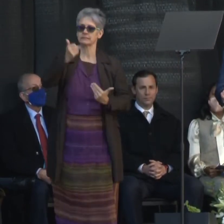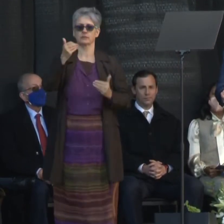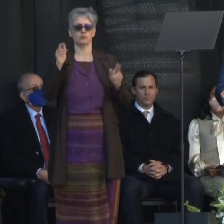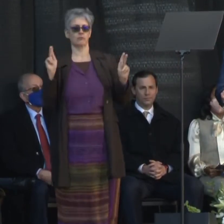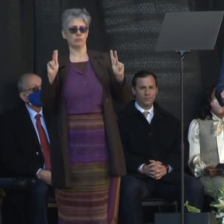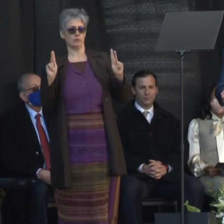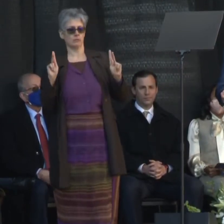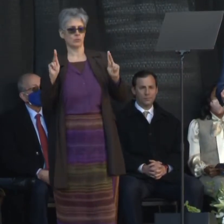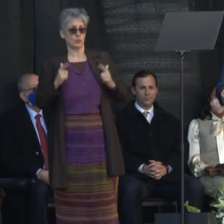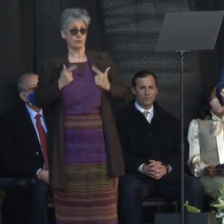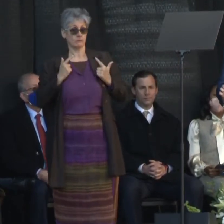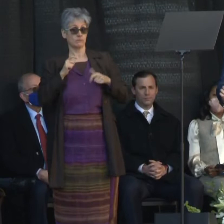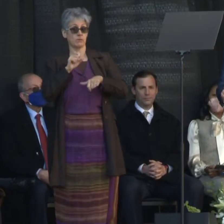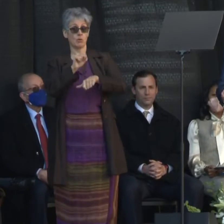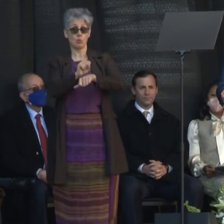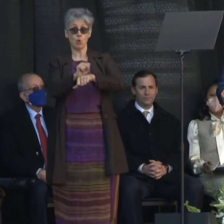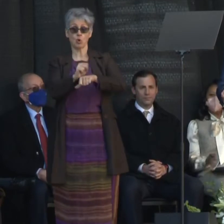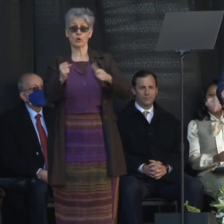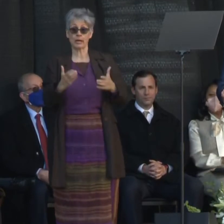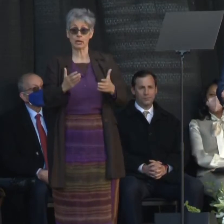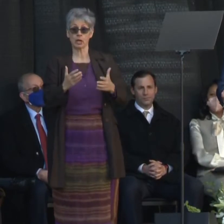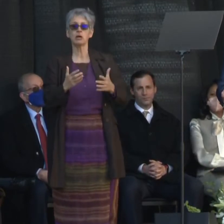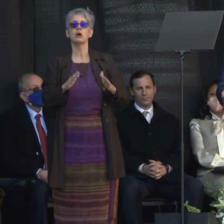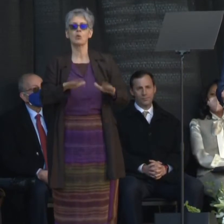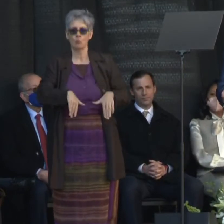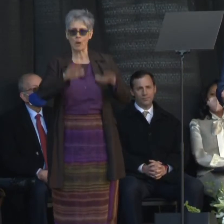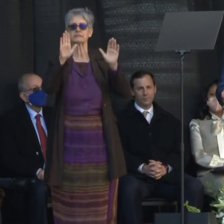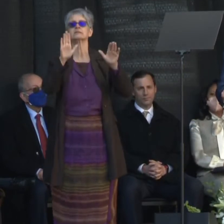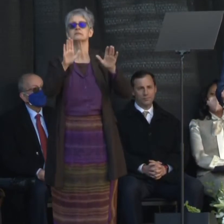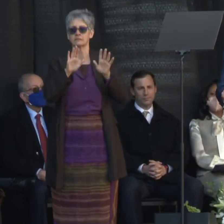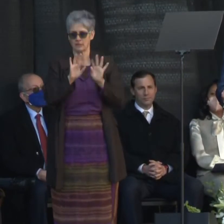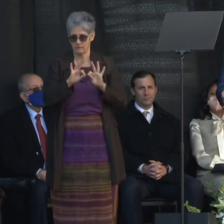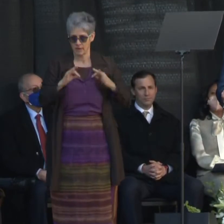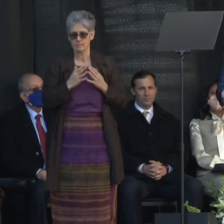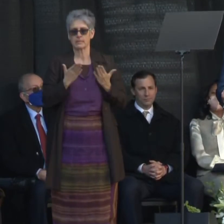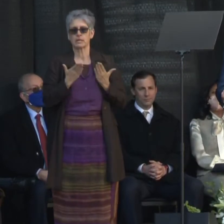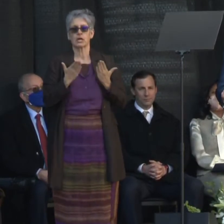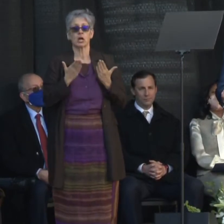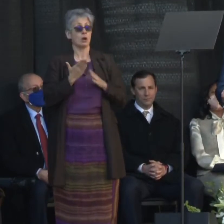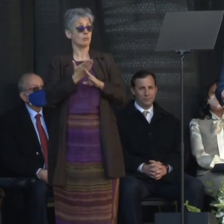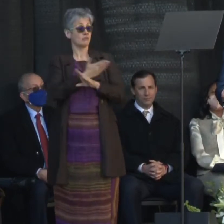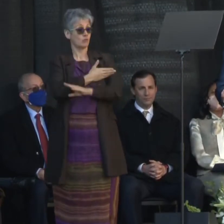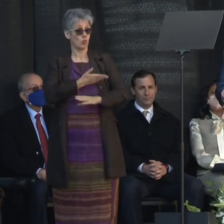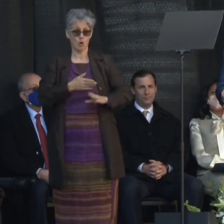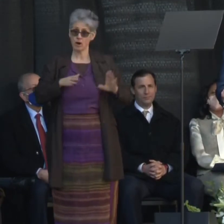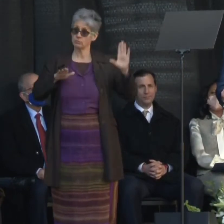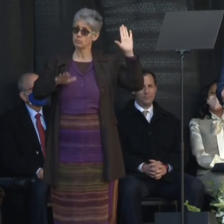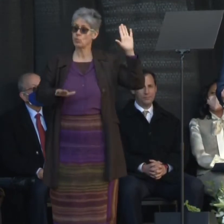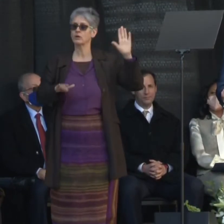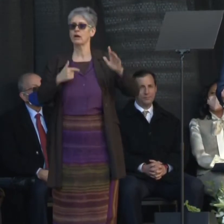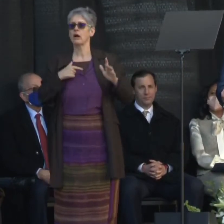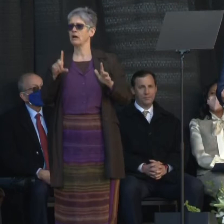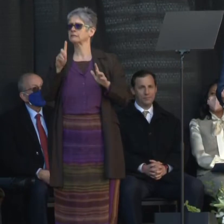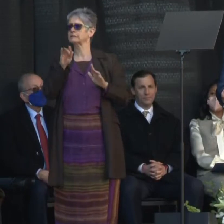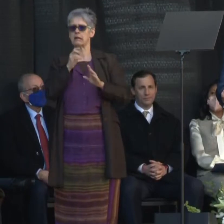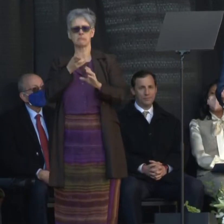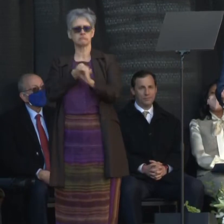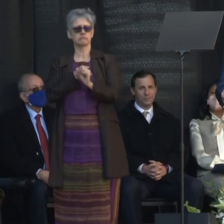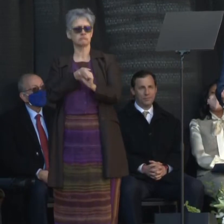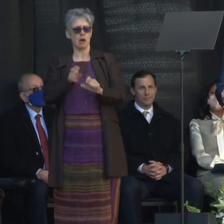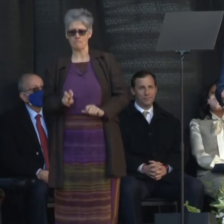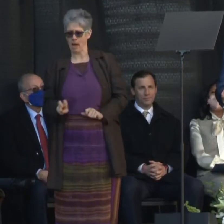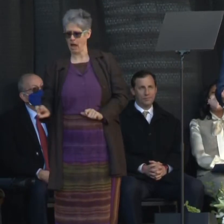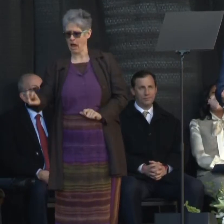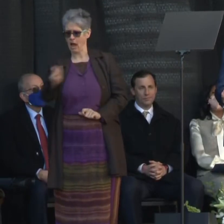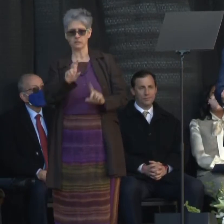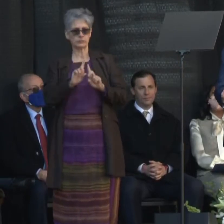here. Before I was even sworn in, I went to work in every department of our city. I wanted to learn about our departments,